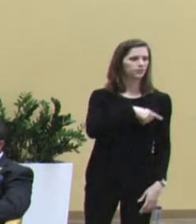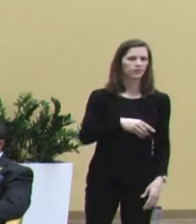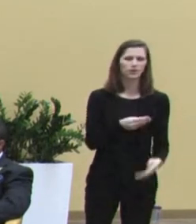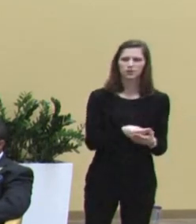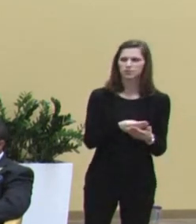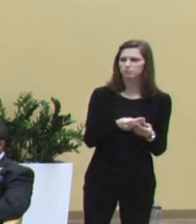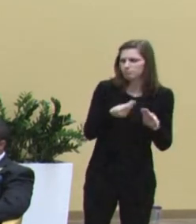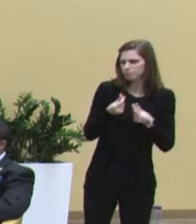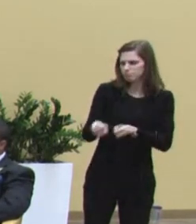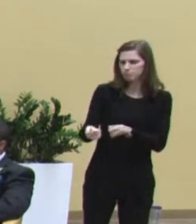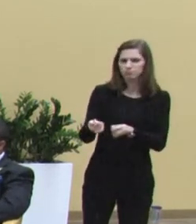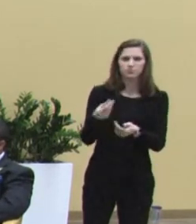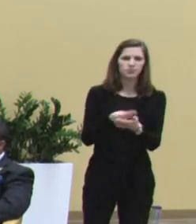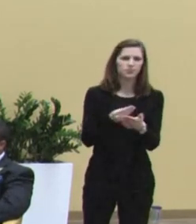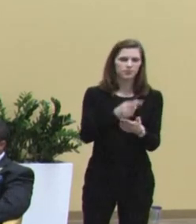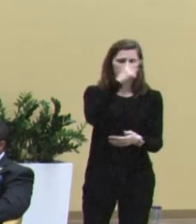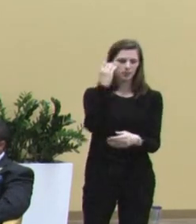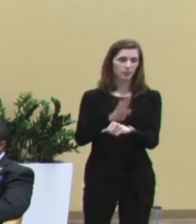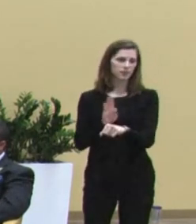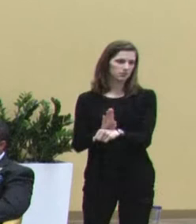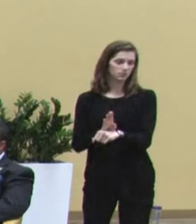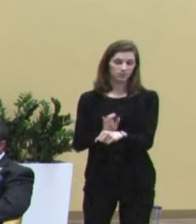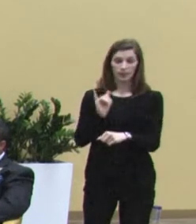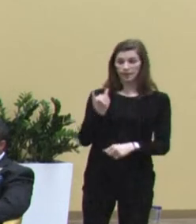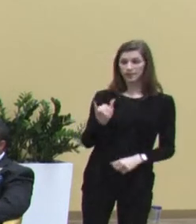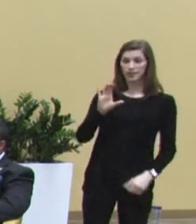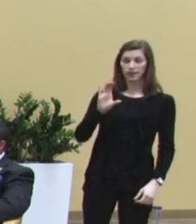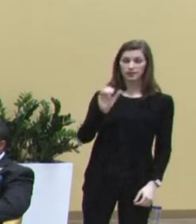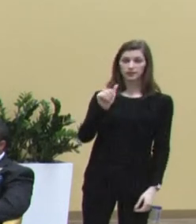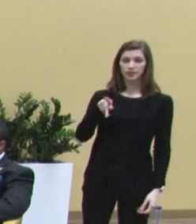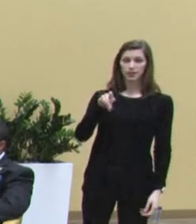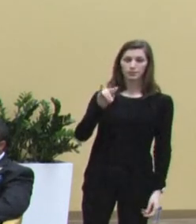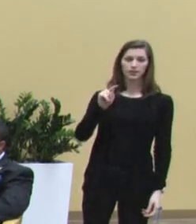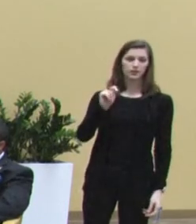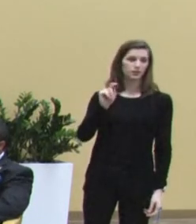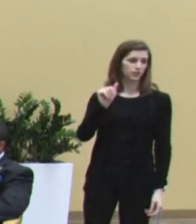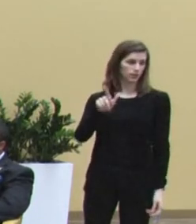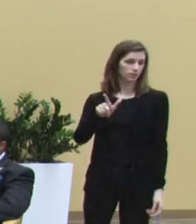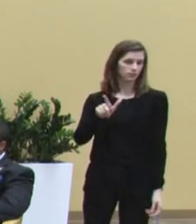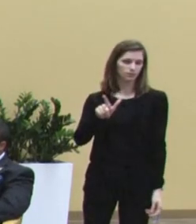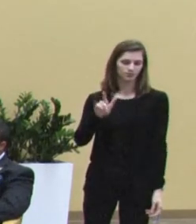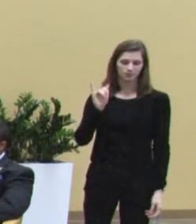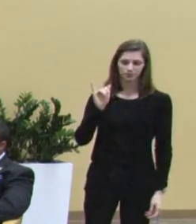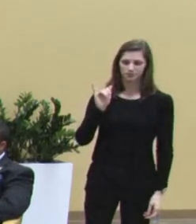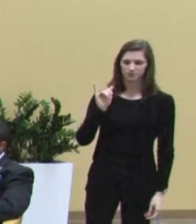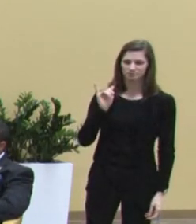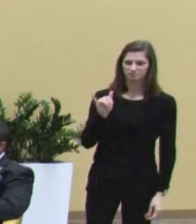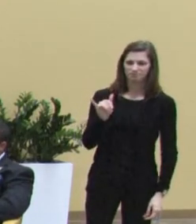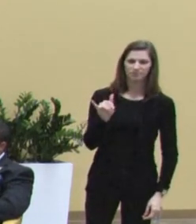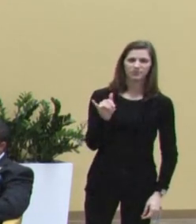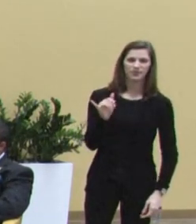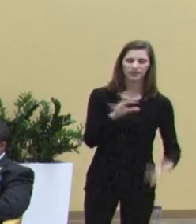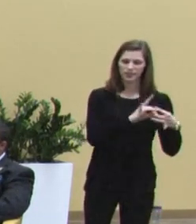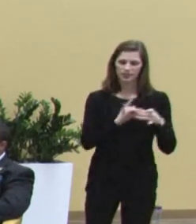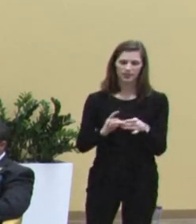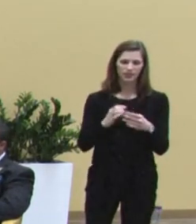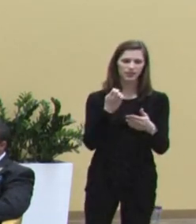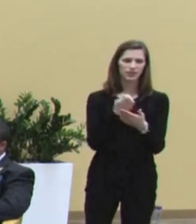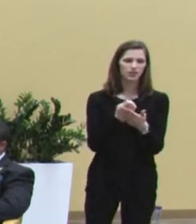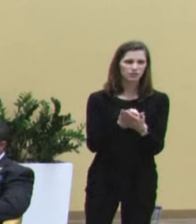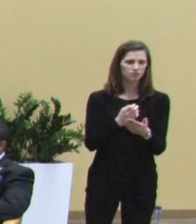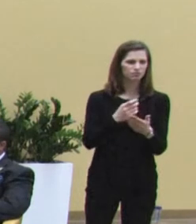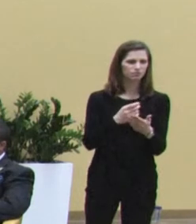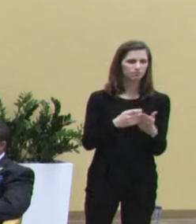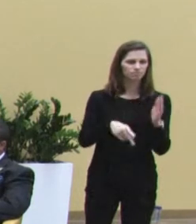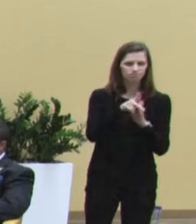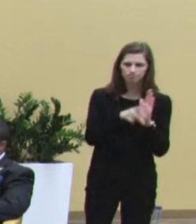That's capital. And if we think about some of the economic principles in Dr. King's Bill of Economic and